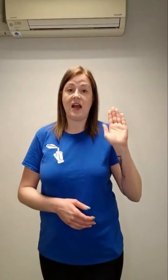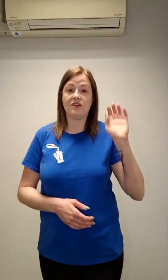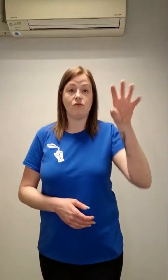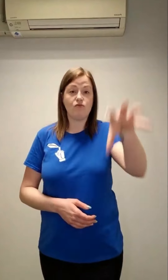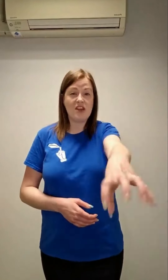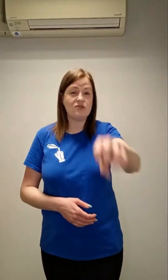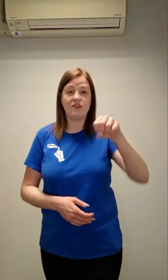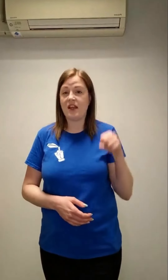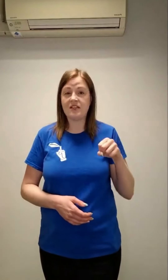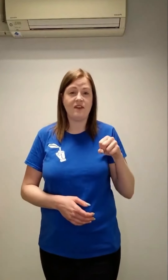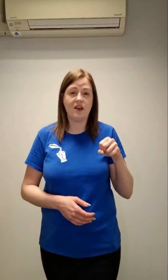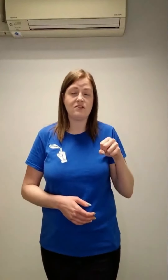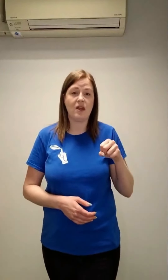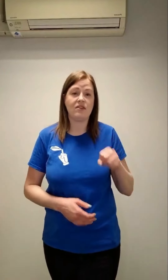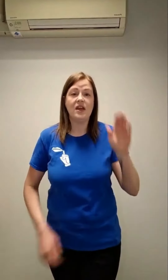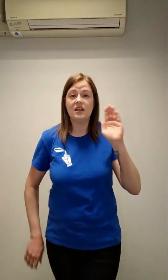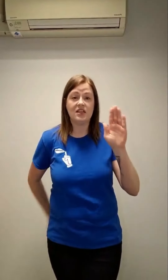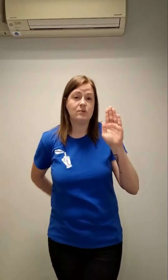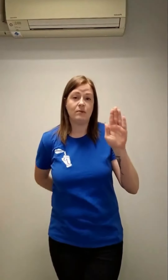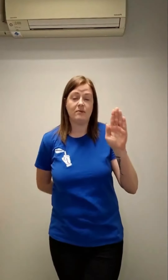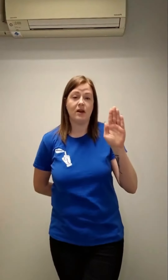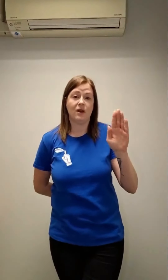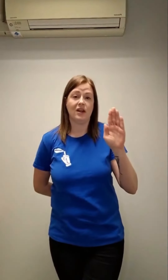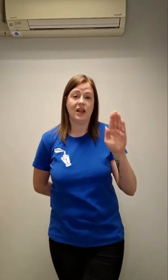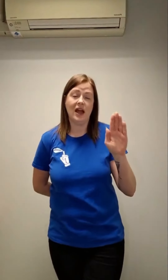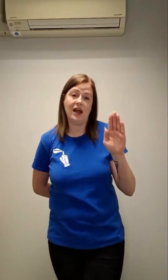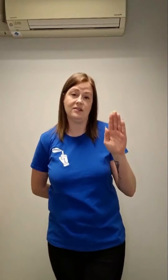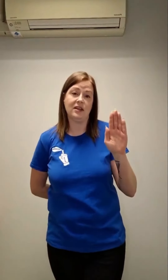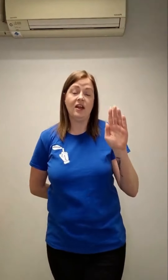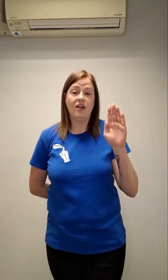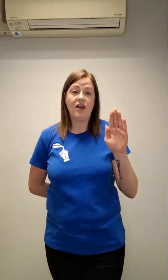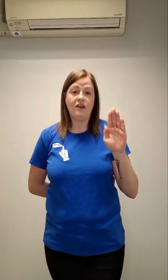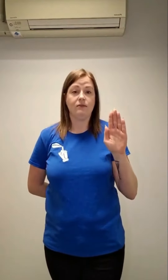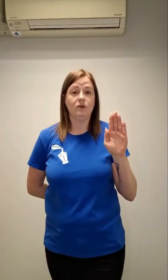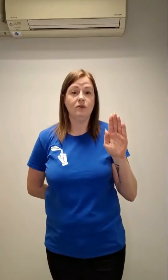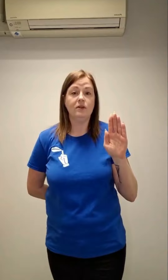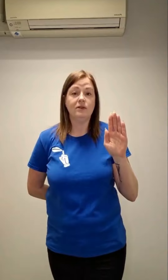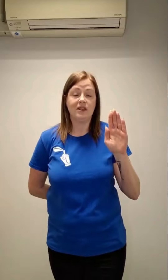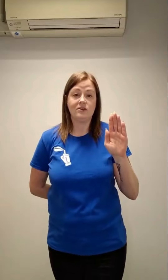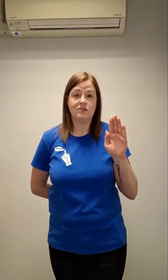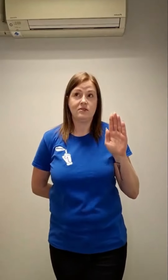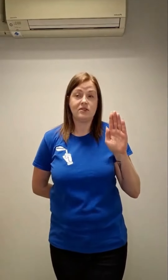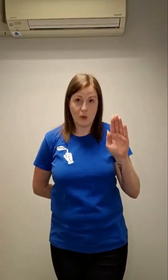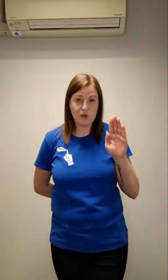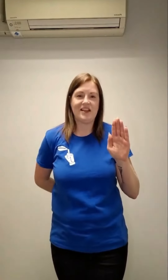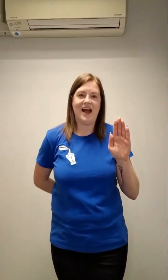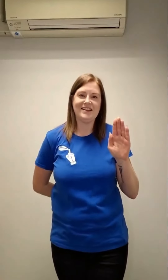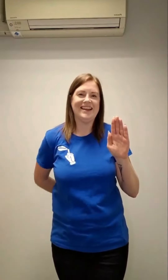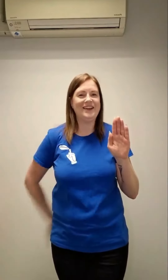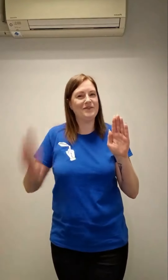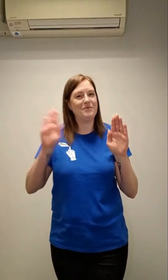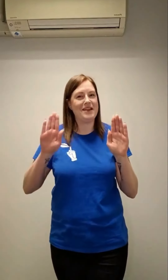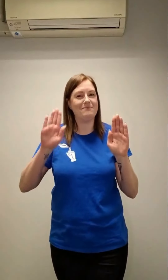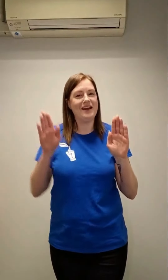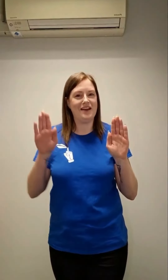I reach for things first with. This will be my working hand. Therefore, my supporting hand will be my left